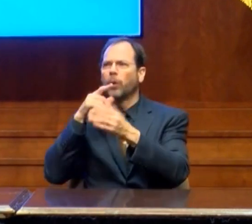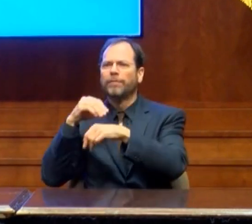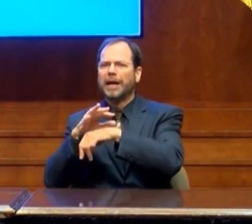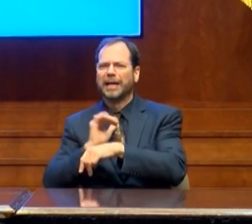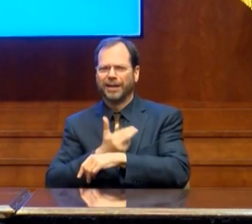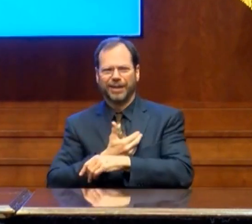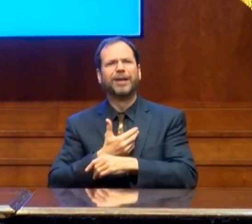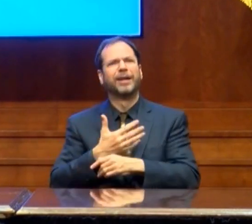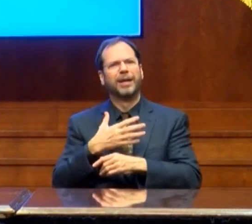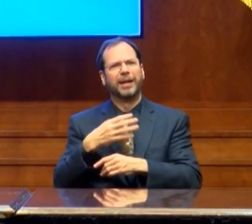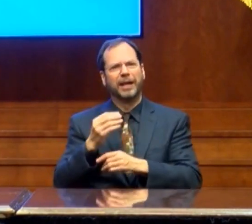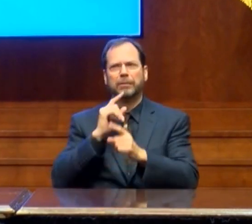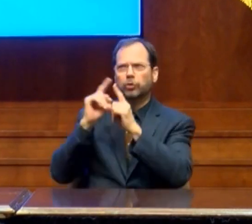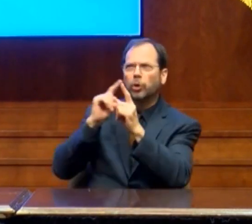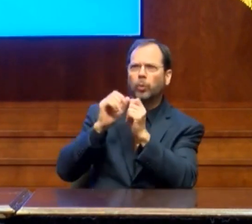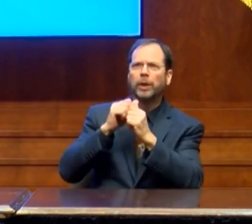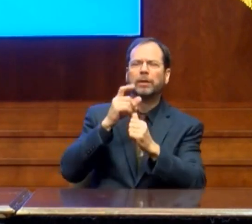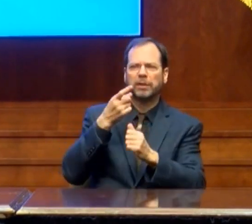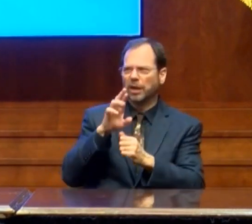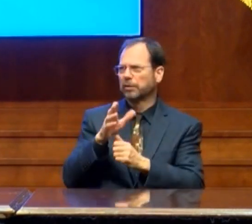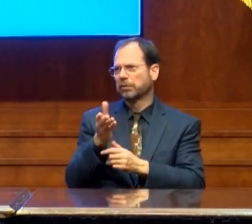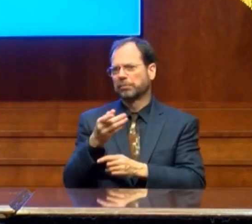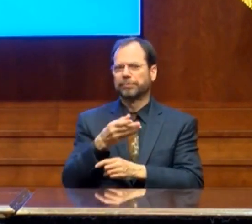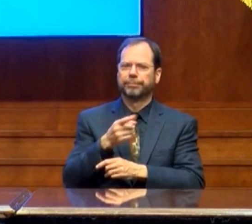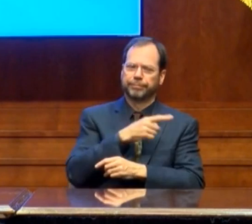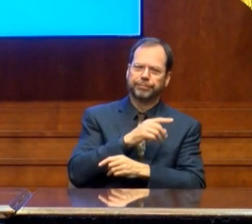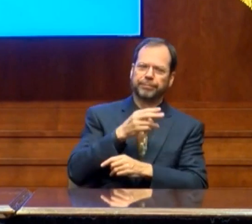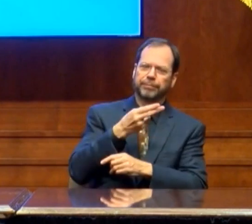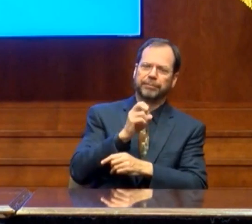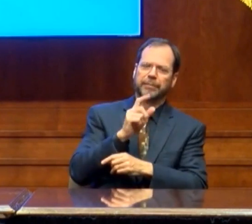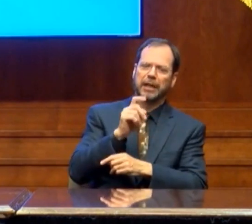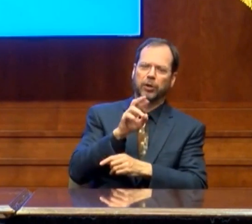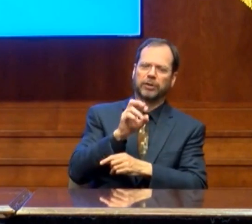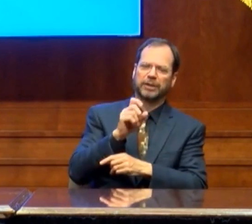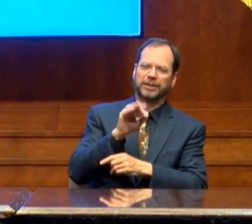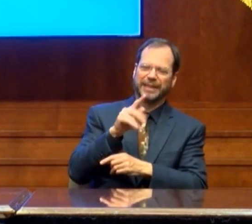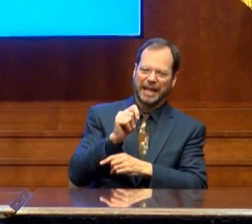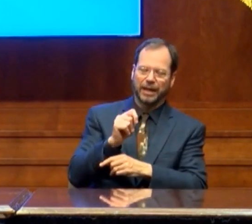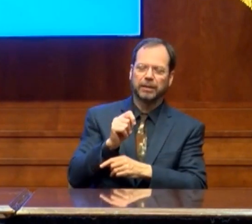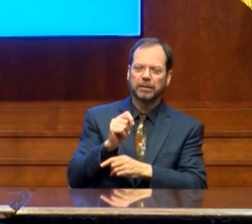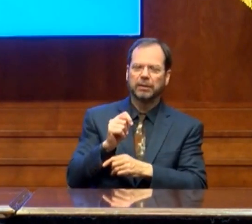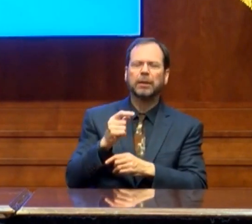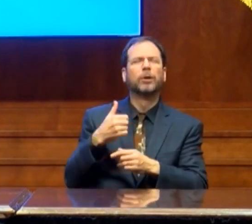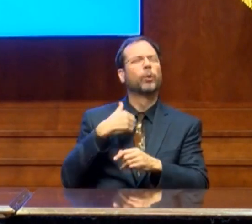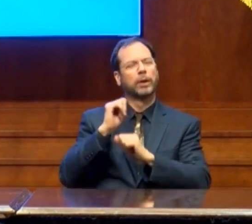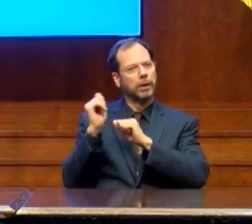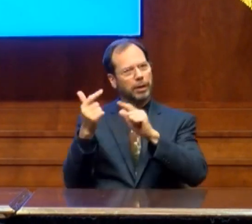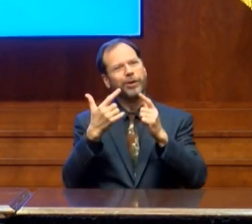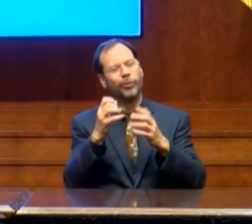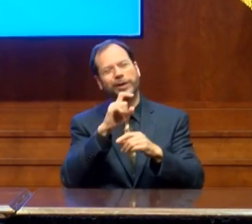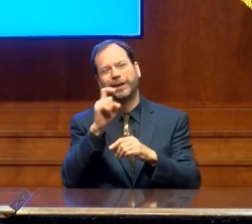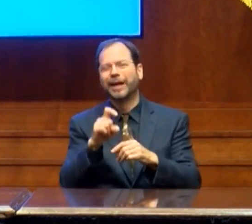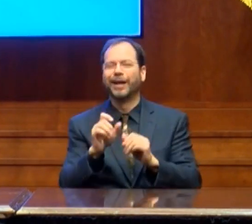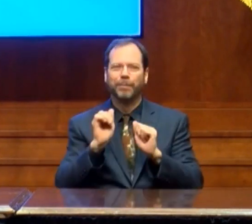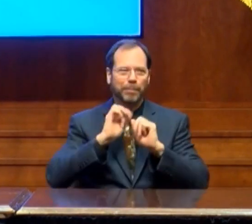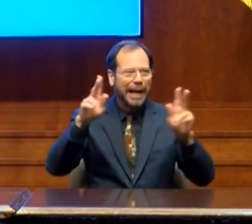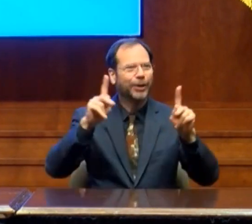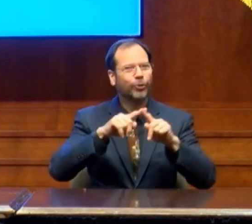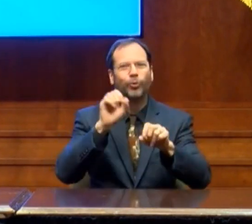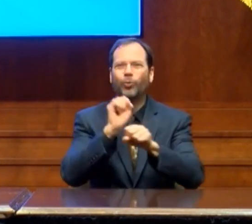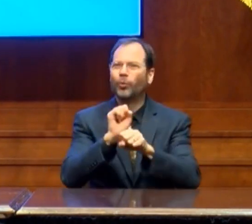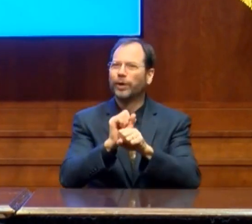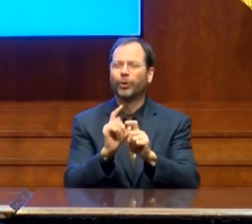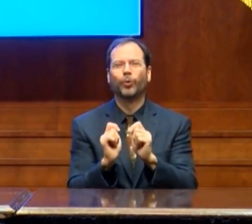others, and then also in consultation with Dr. Hellerstedt. Understand that we all want Texans to go back to